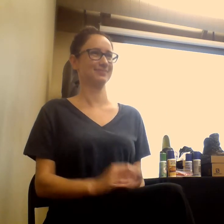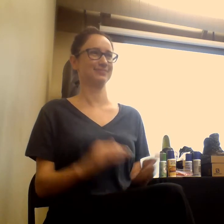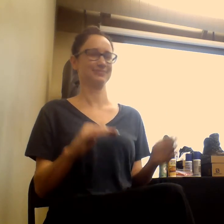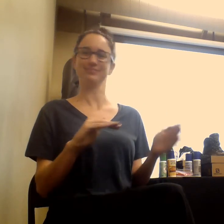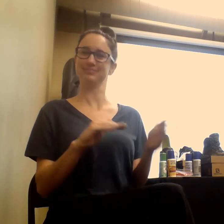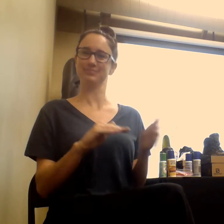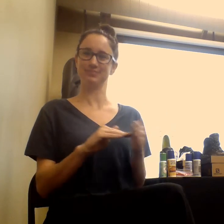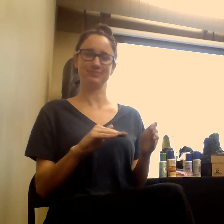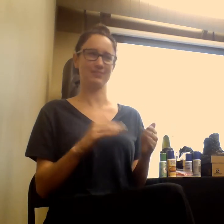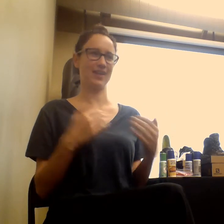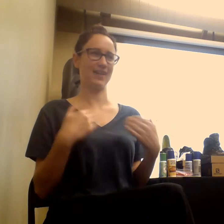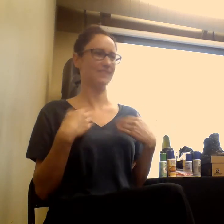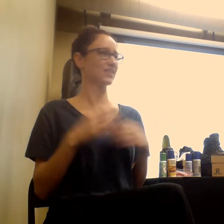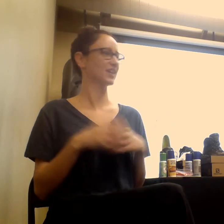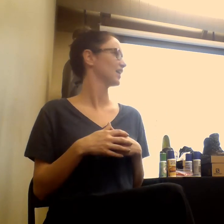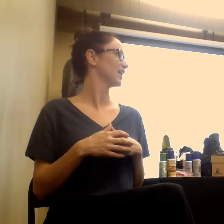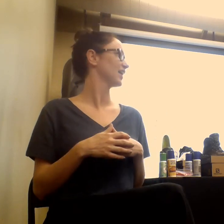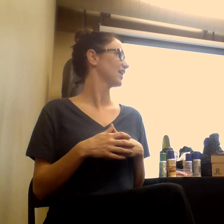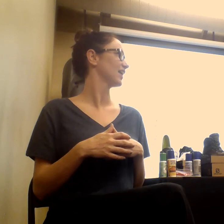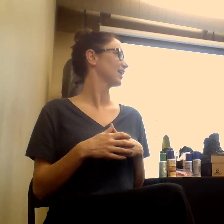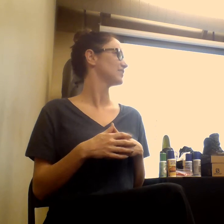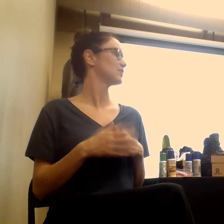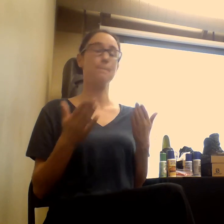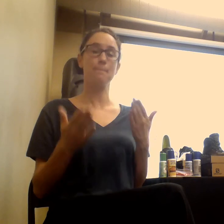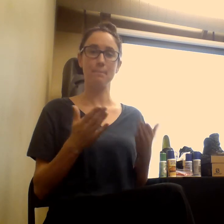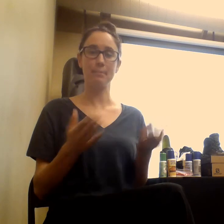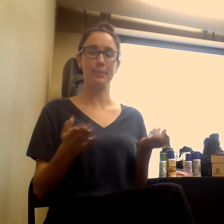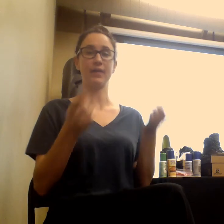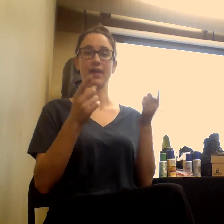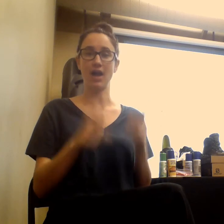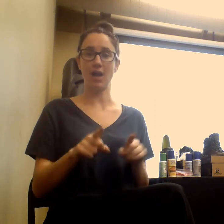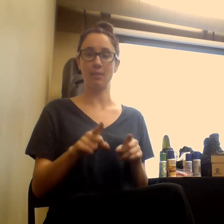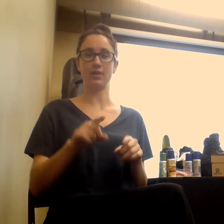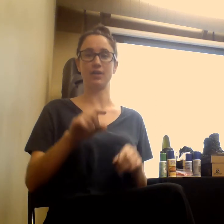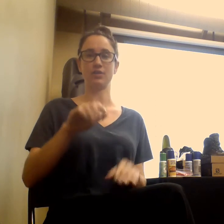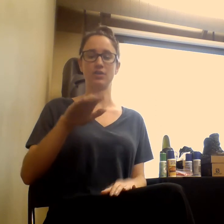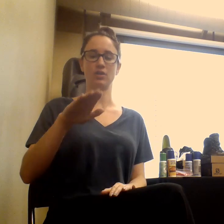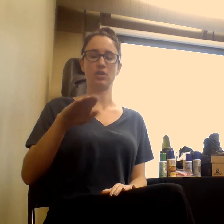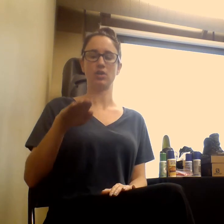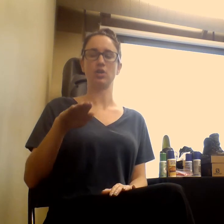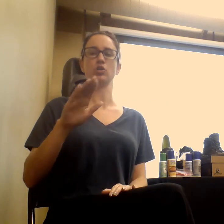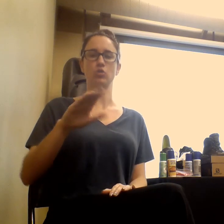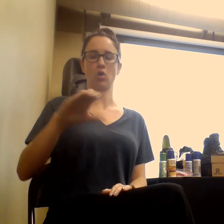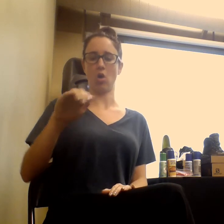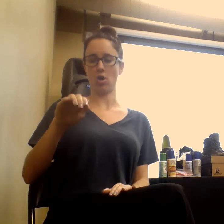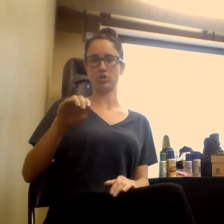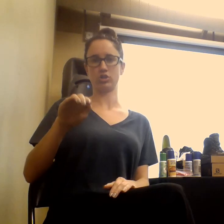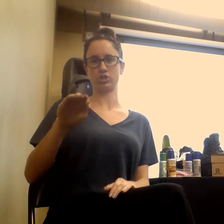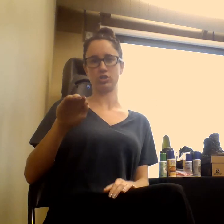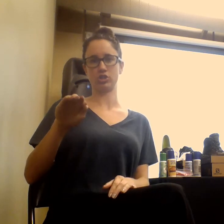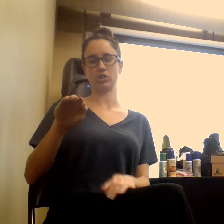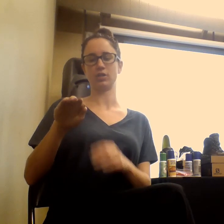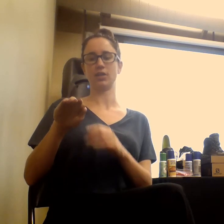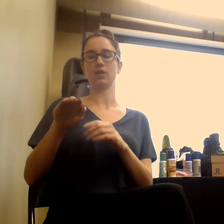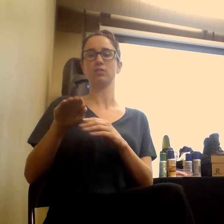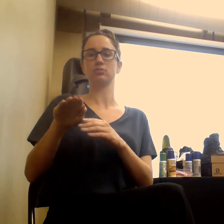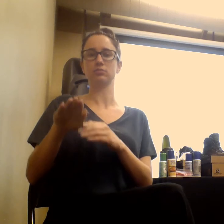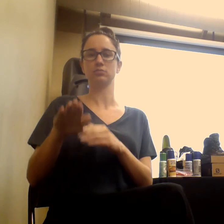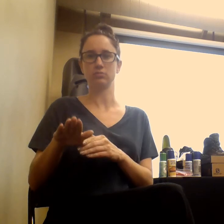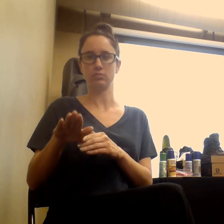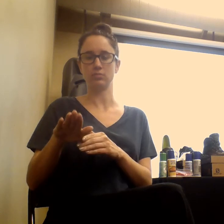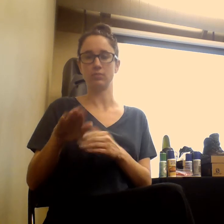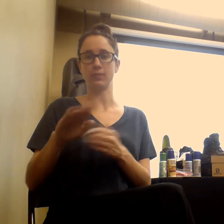down there. What may have happened is your arch is collapsing, so your foot is elongating. That could be it. There's a